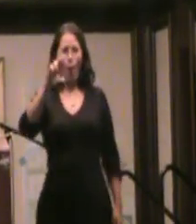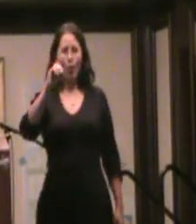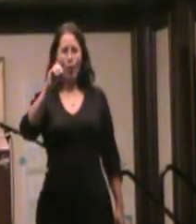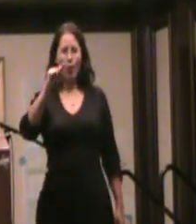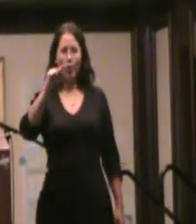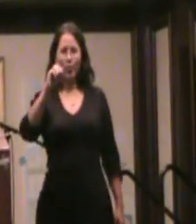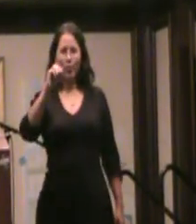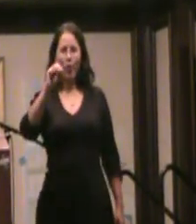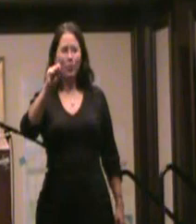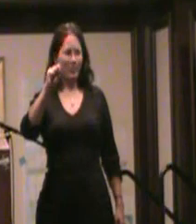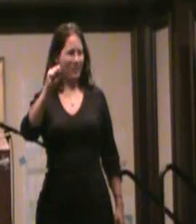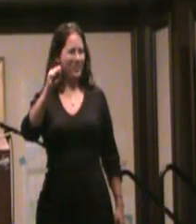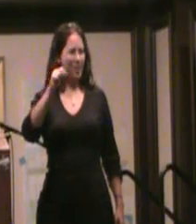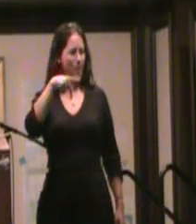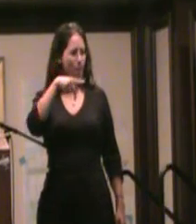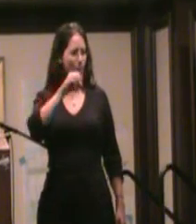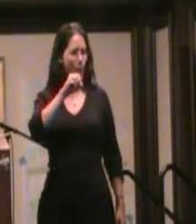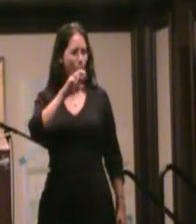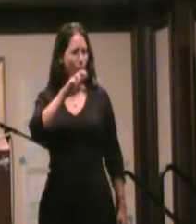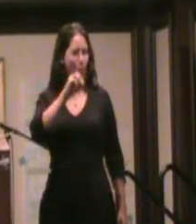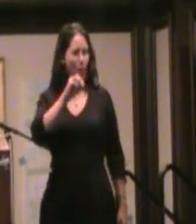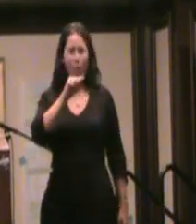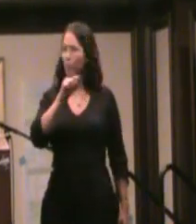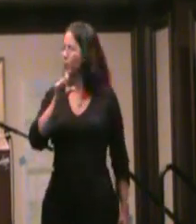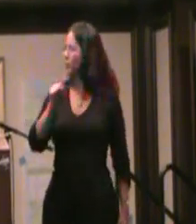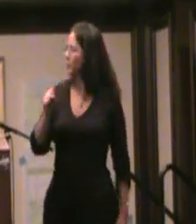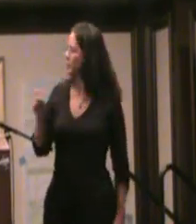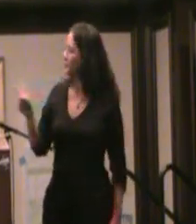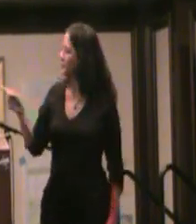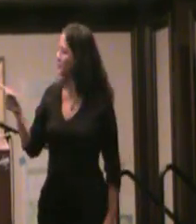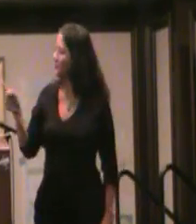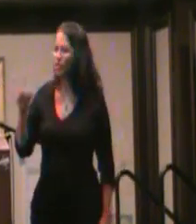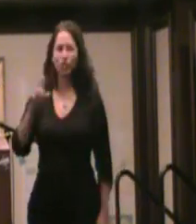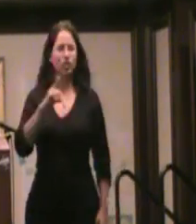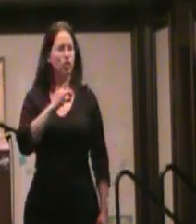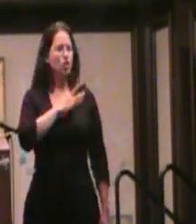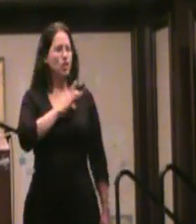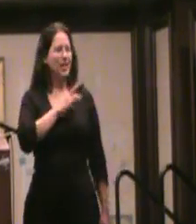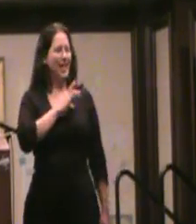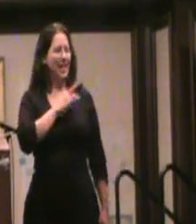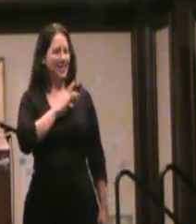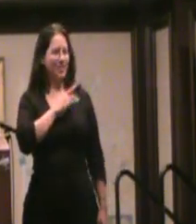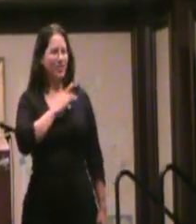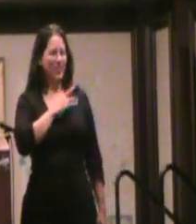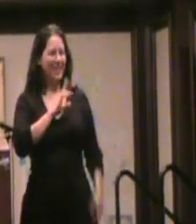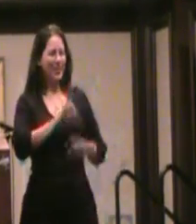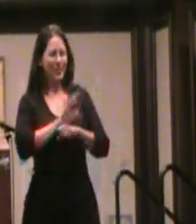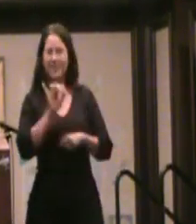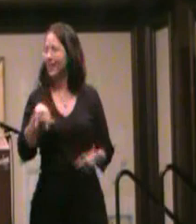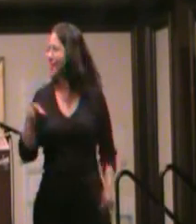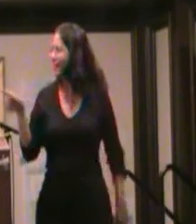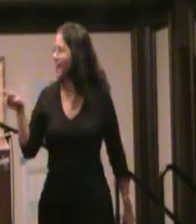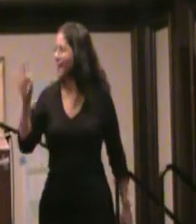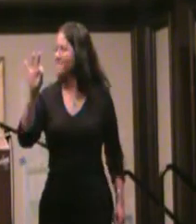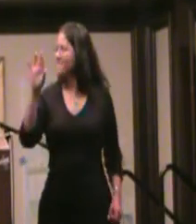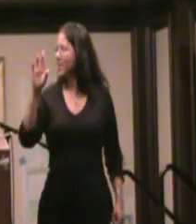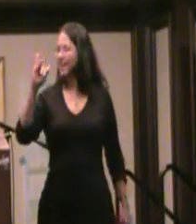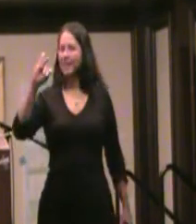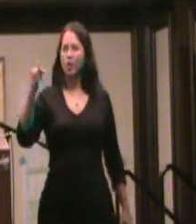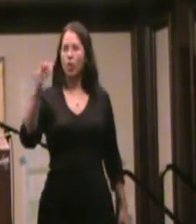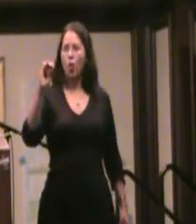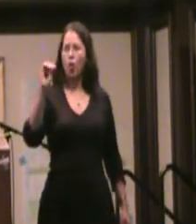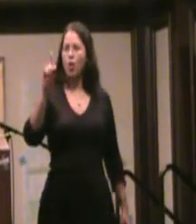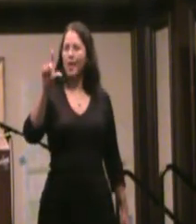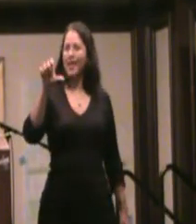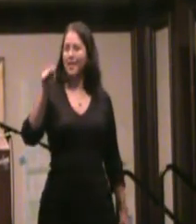Porotos. I have that one. Okay. Porotos in Chile, right? How about frijoles? Anybody